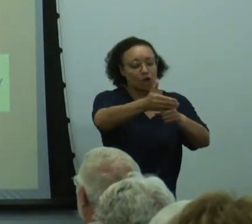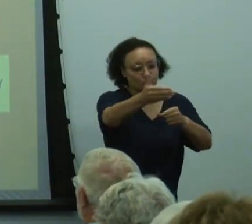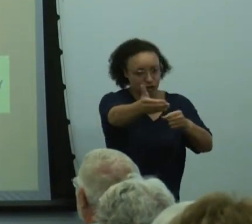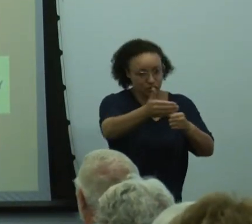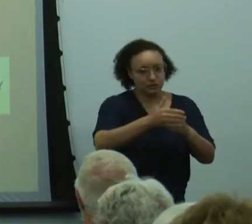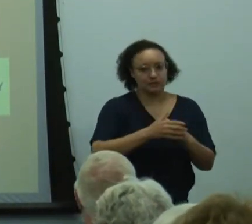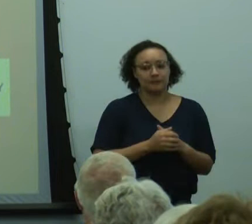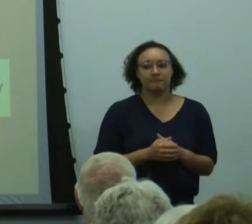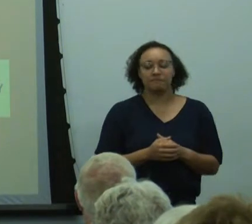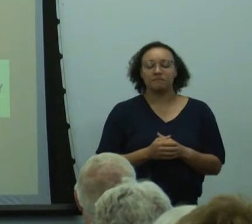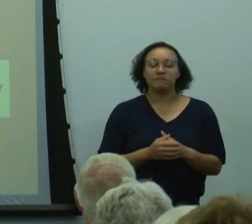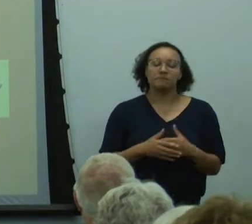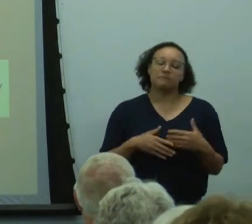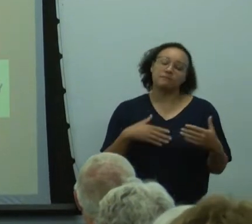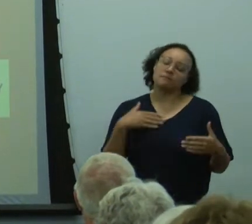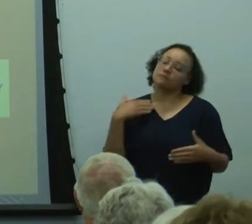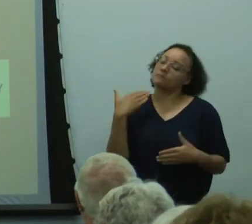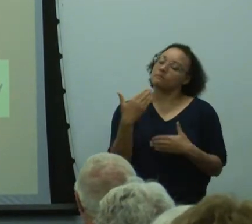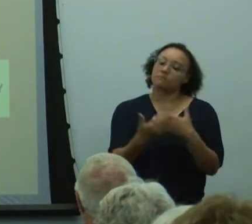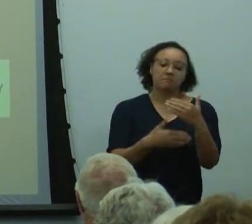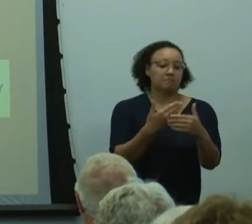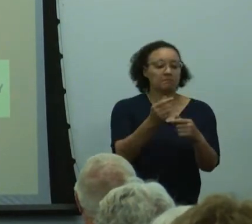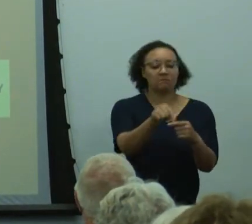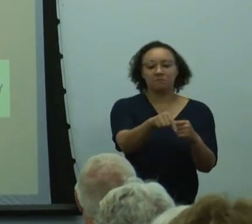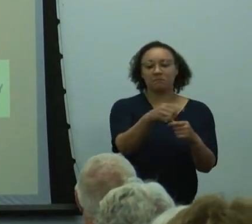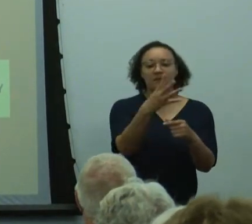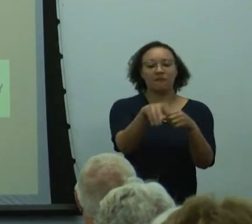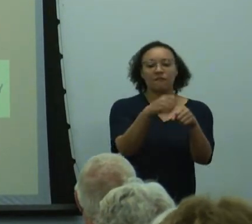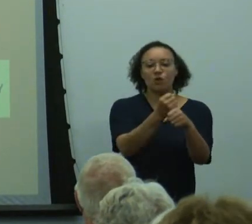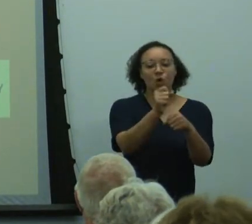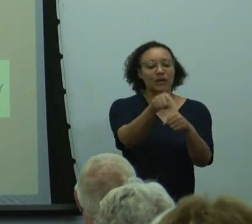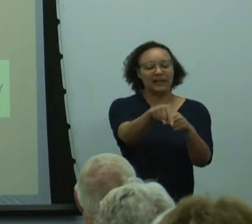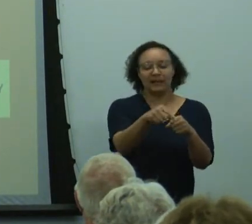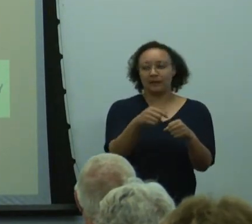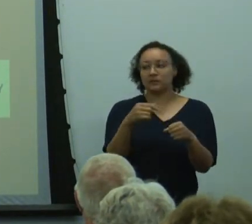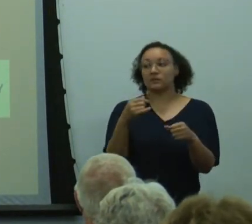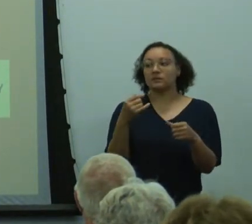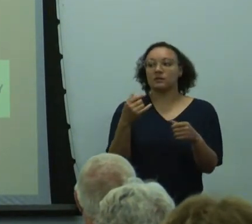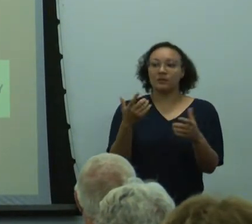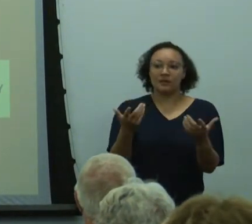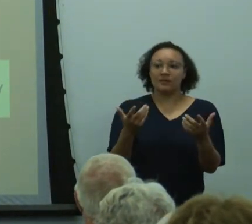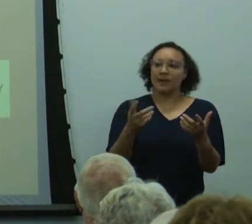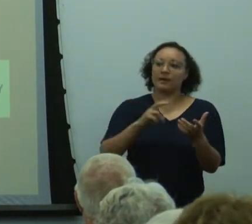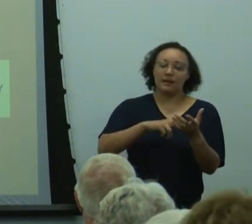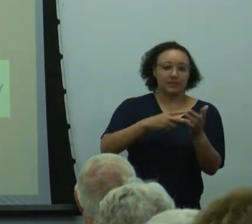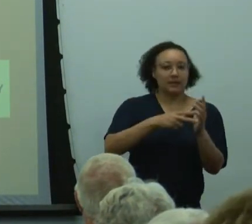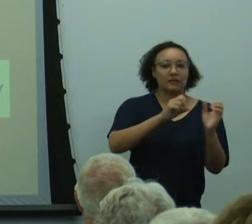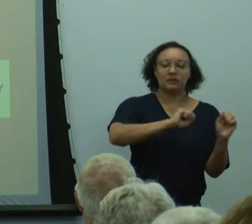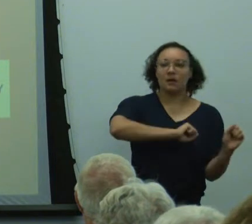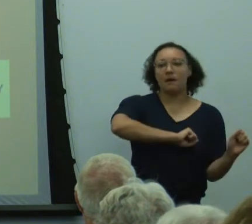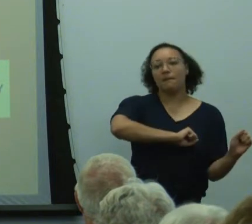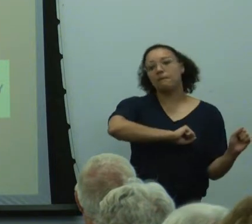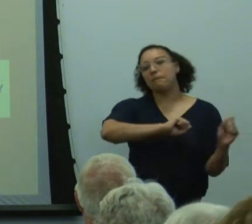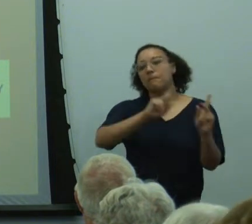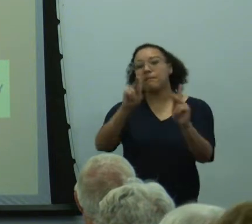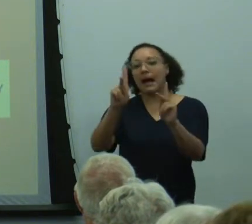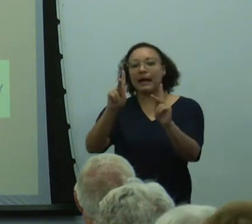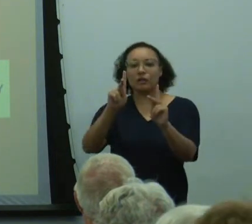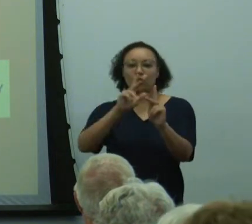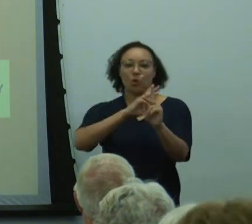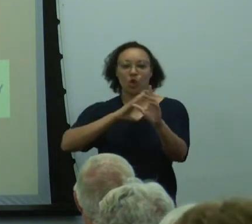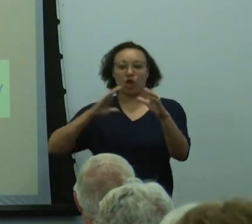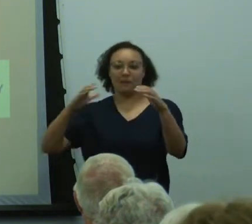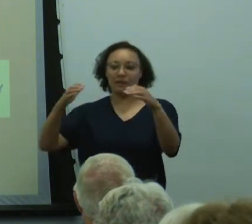So 4 years later, if it's a 4-year plan, you're back to the commission, and now they got to try to